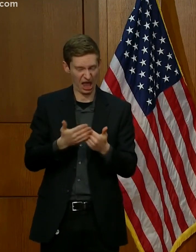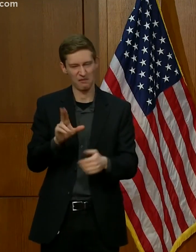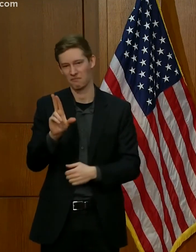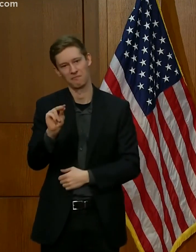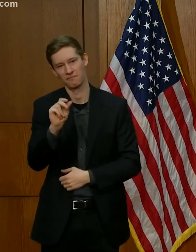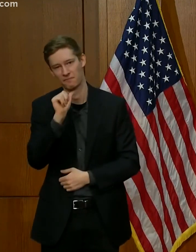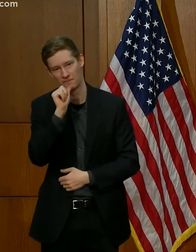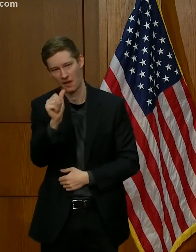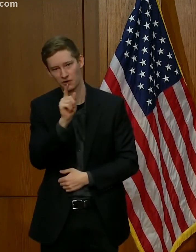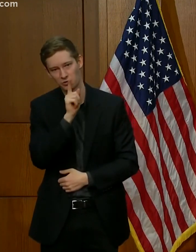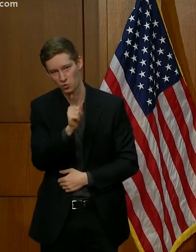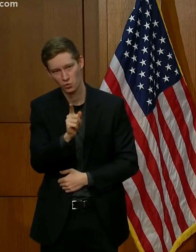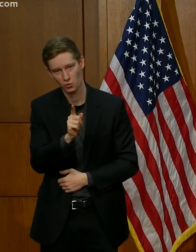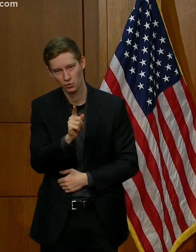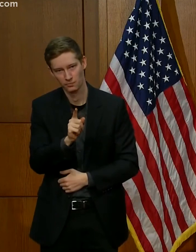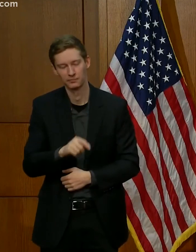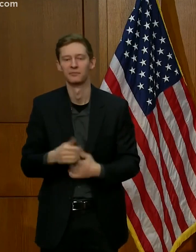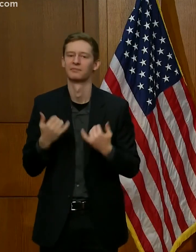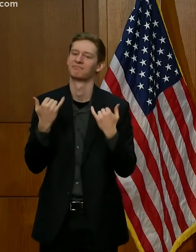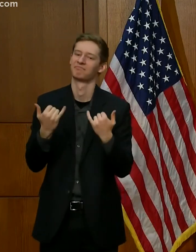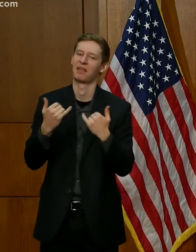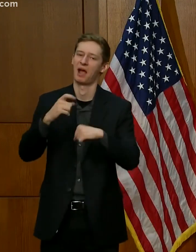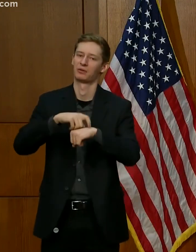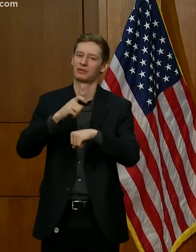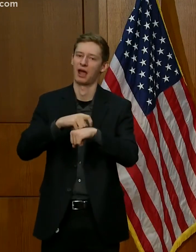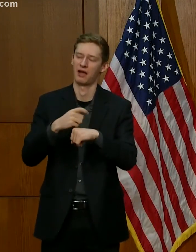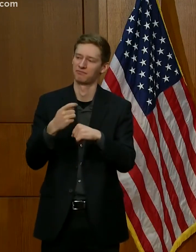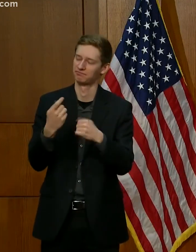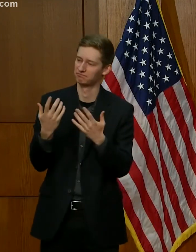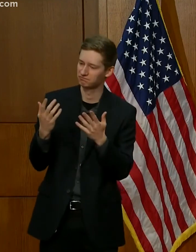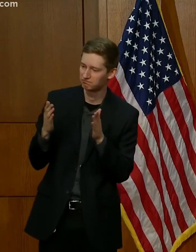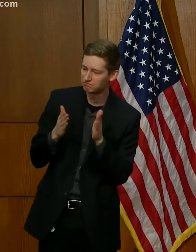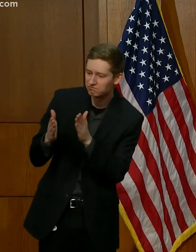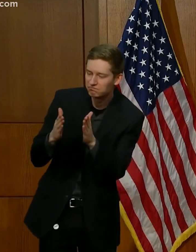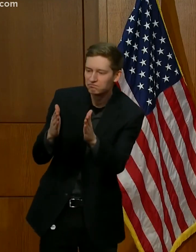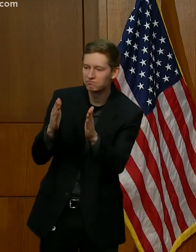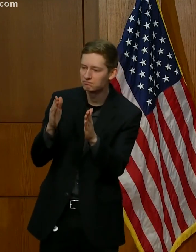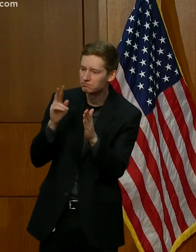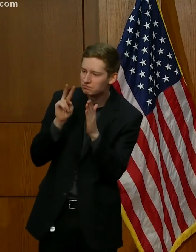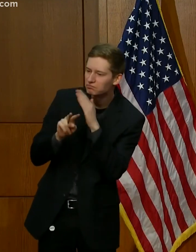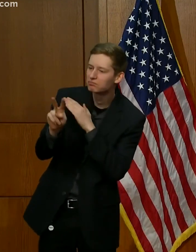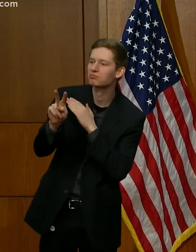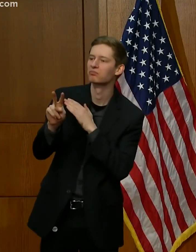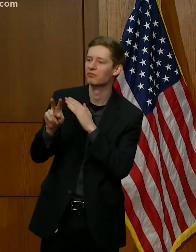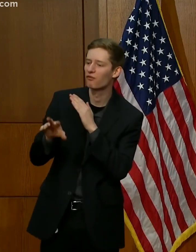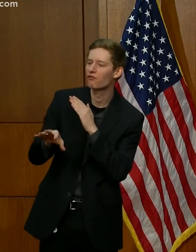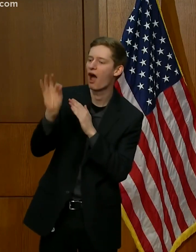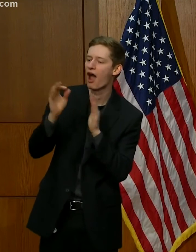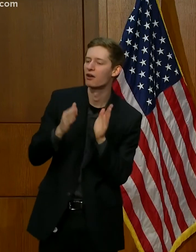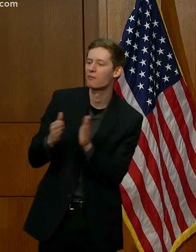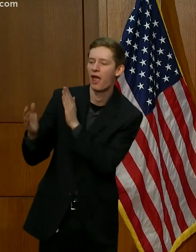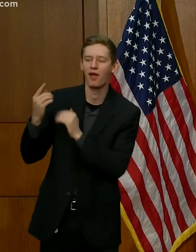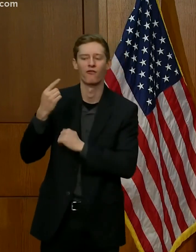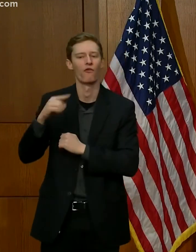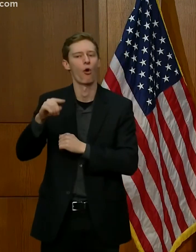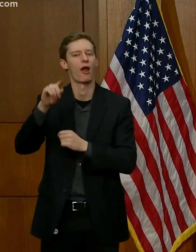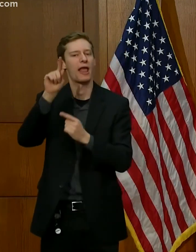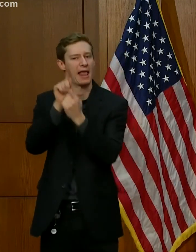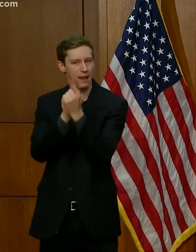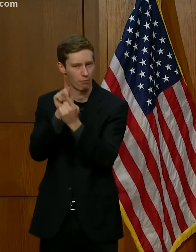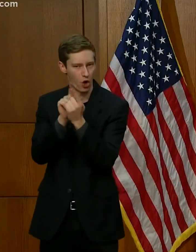That tells us it's time to find a path forward to in-person learning. In the